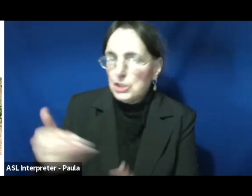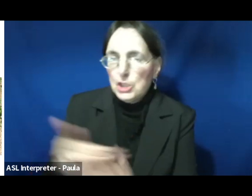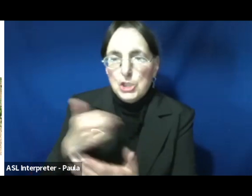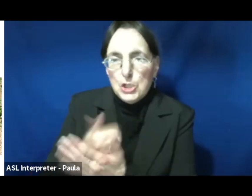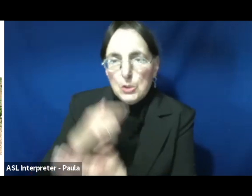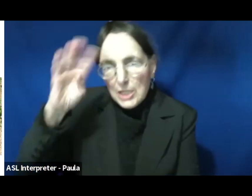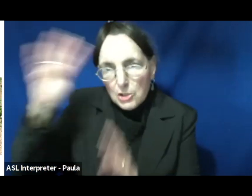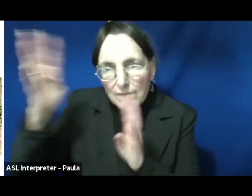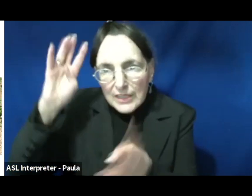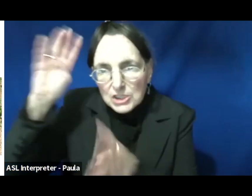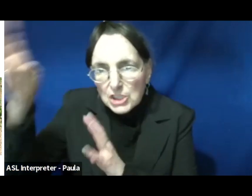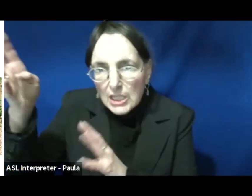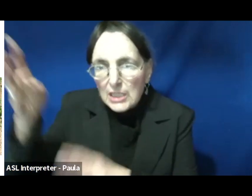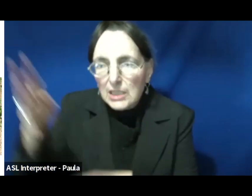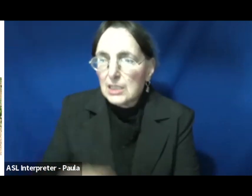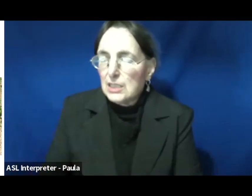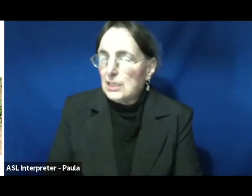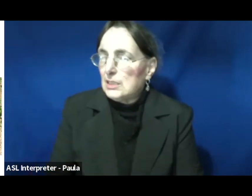innovation.